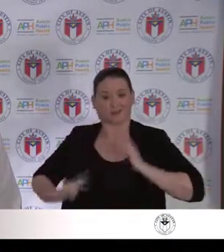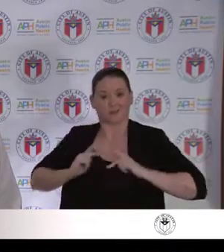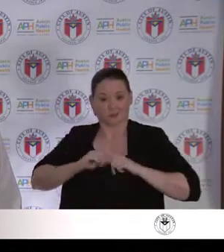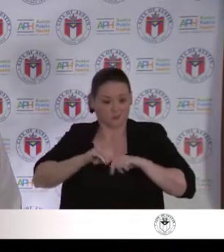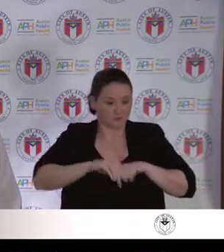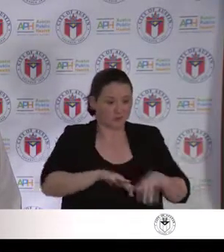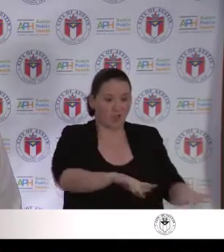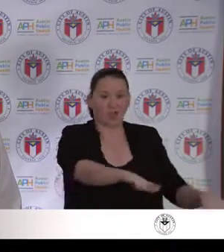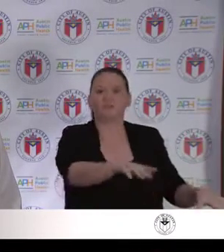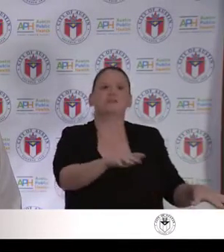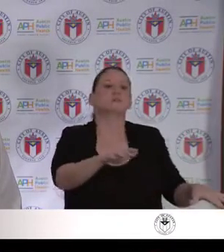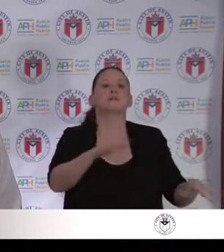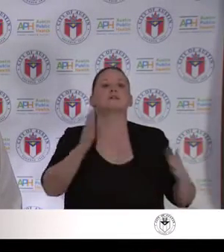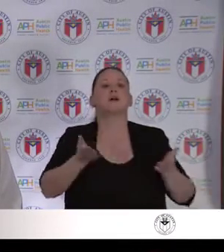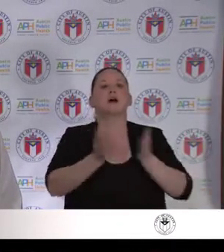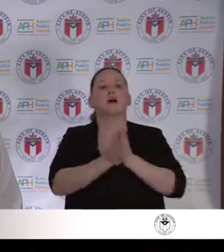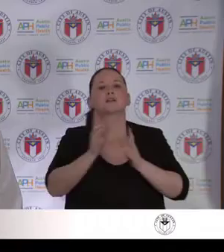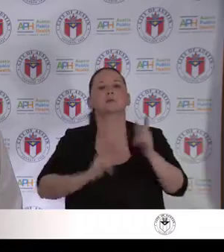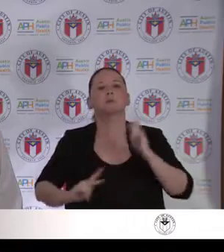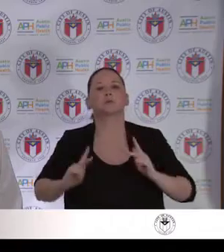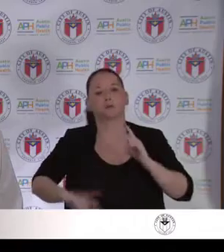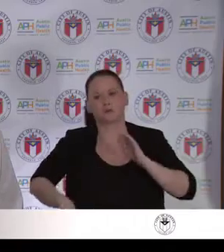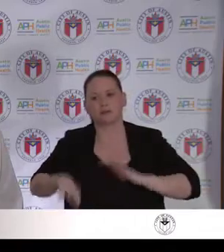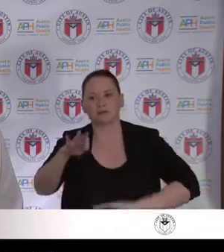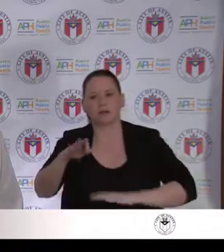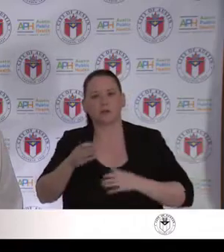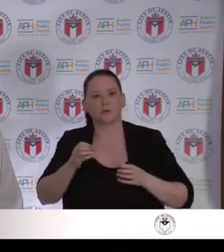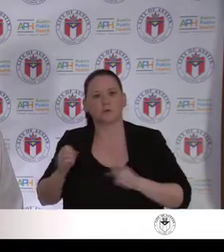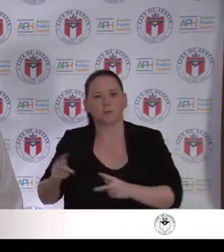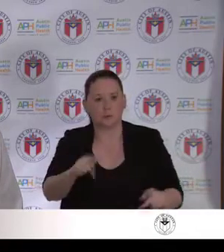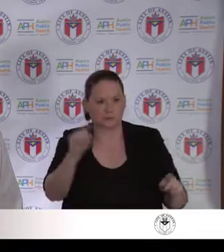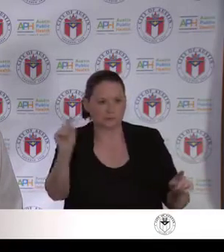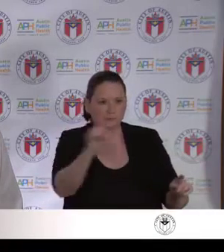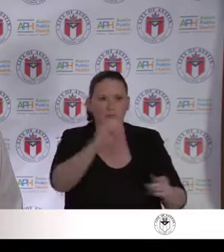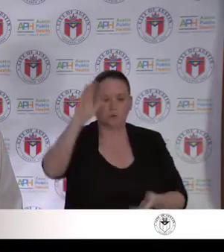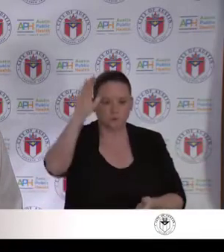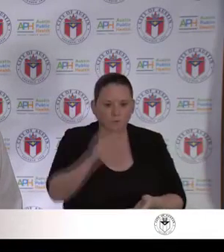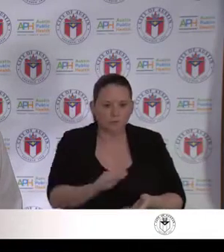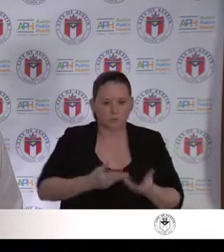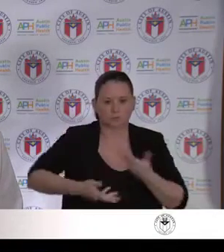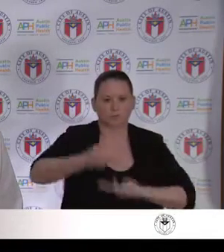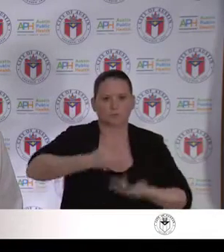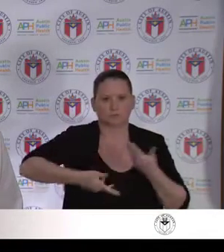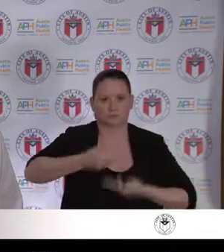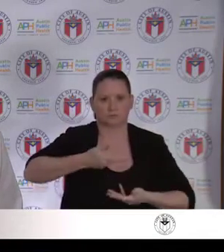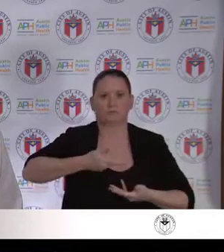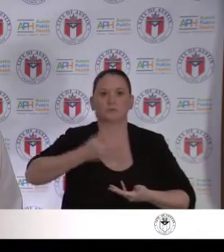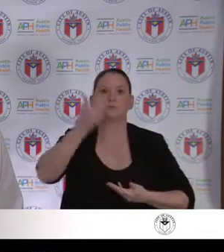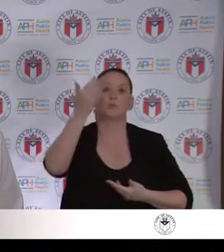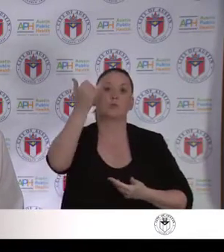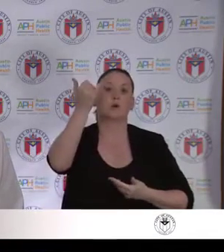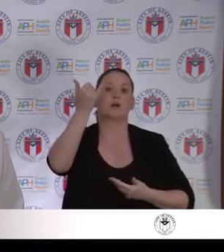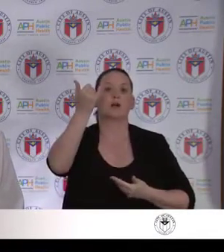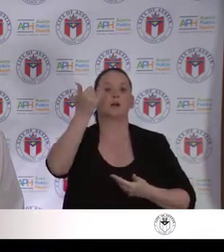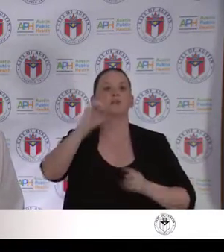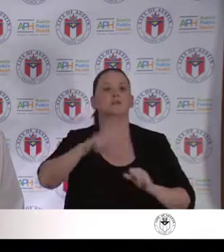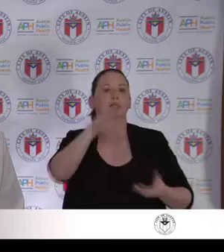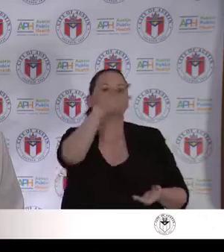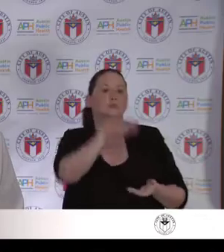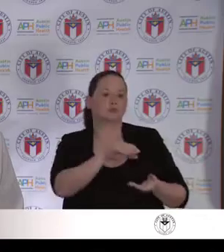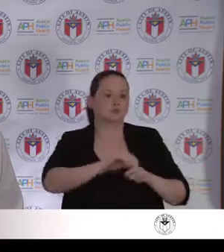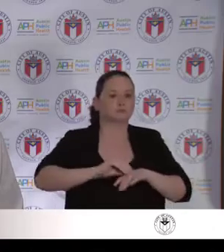asking all folks to find ways to reduce their circulation through the community so that we can